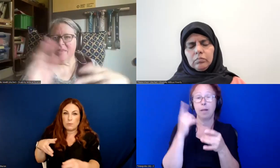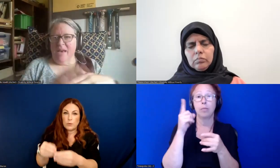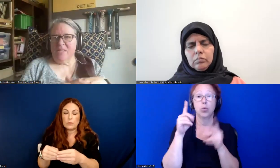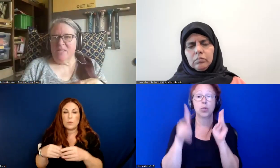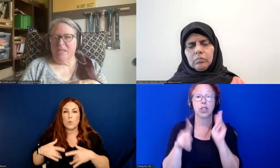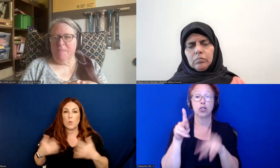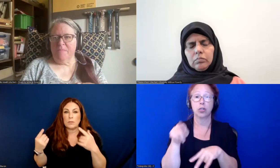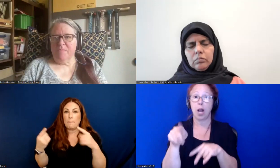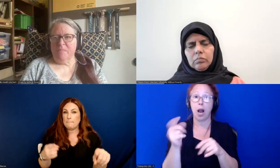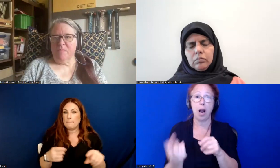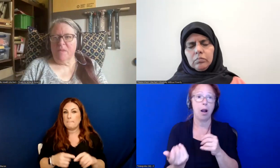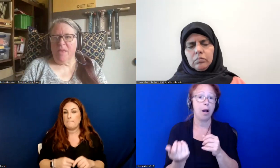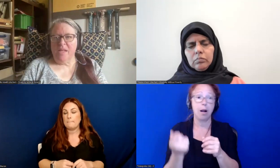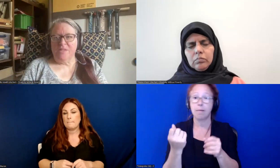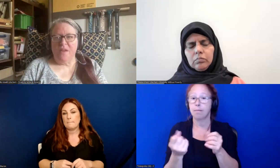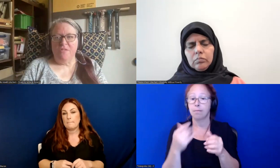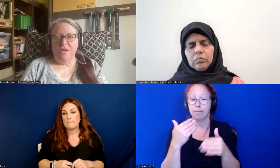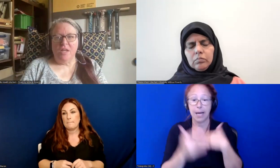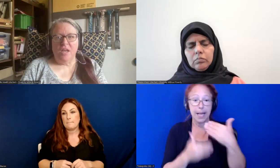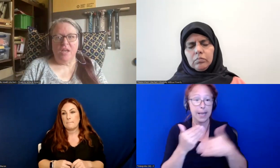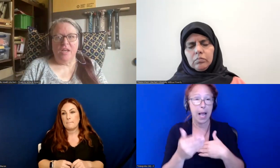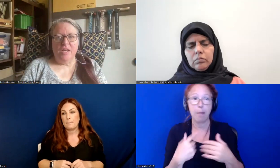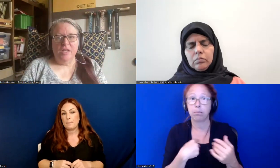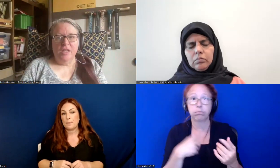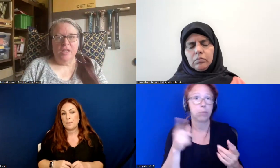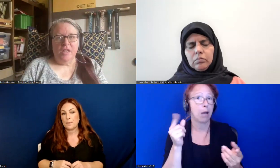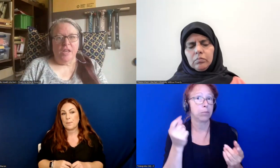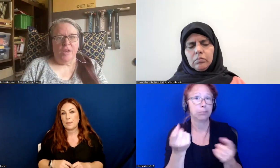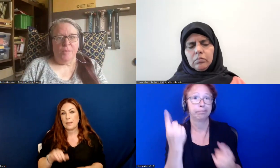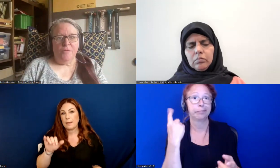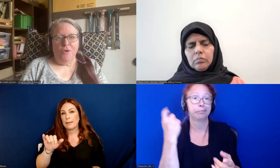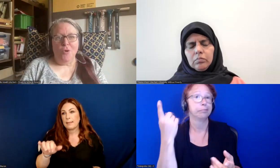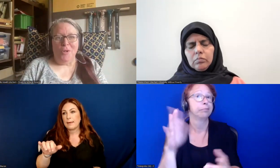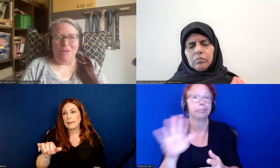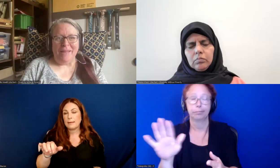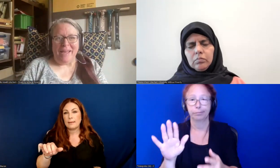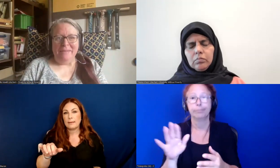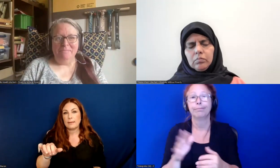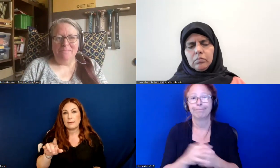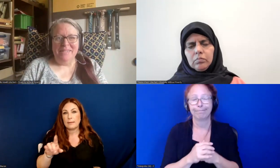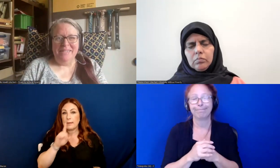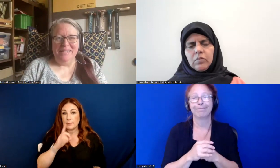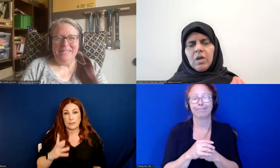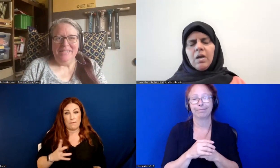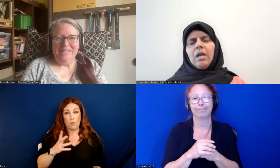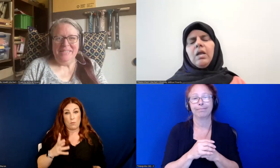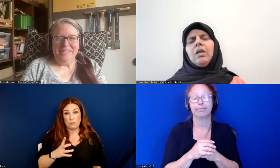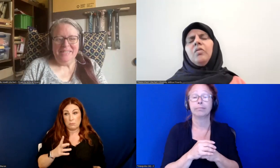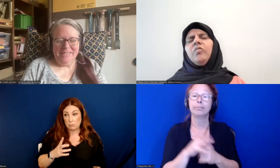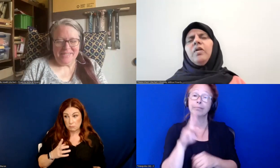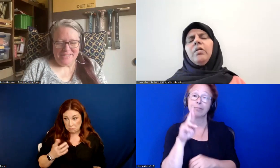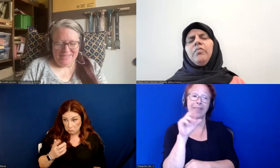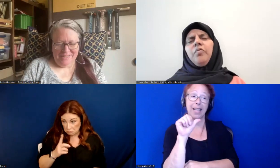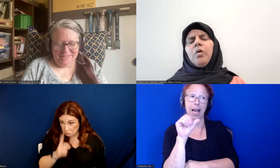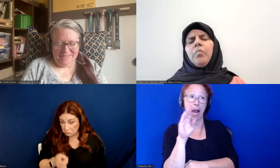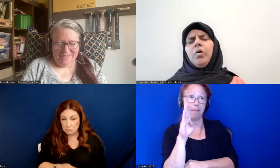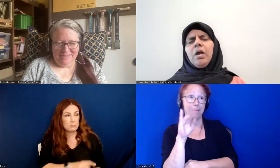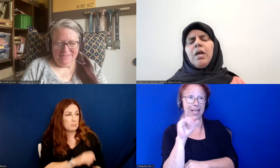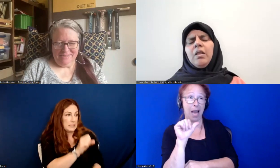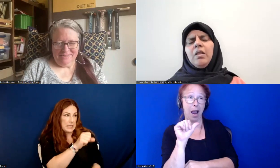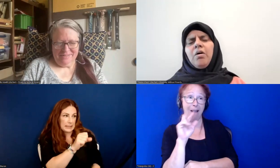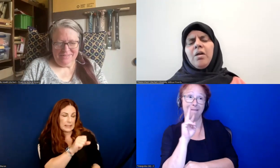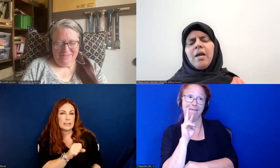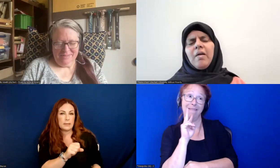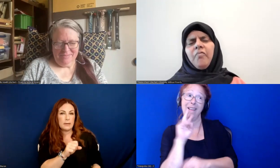that, Rabia, that's very formal, hey? It is very